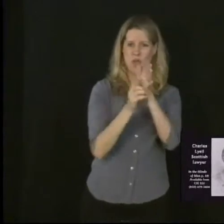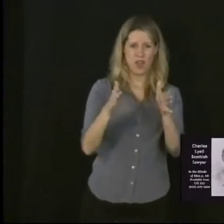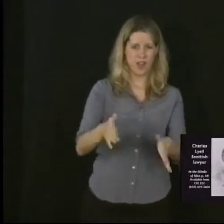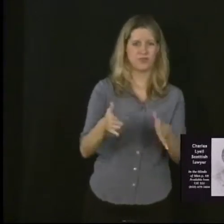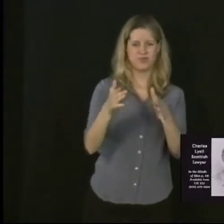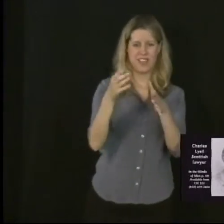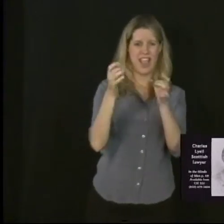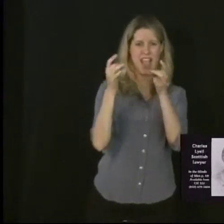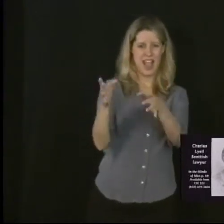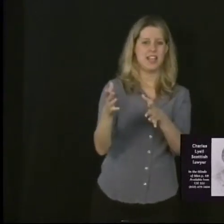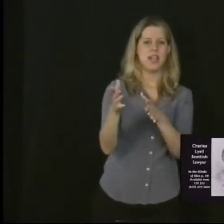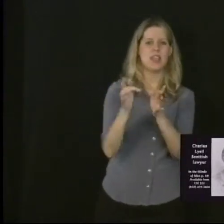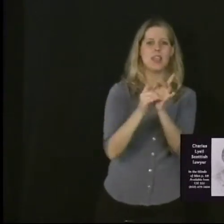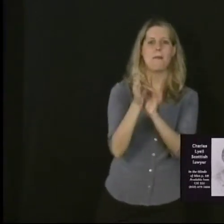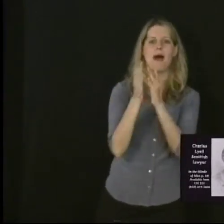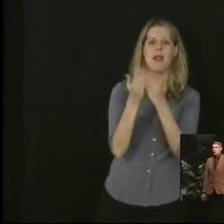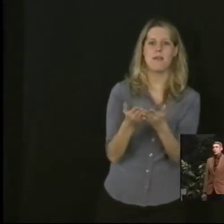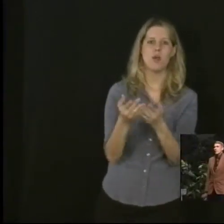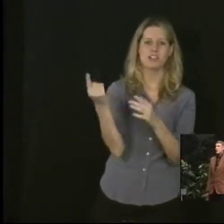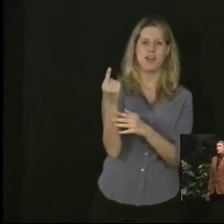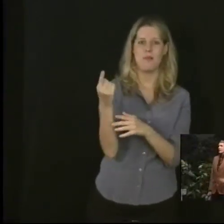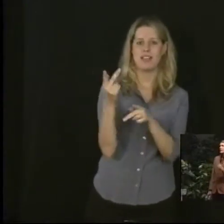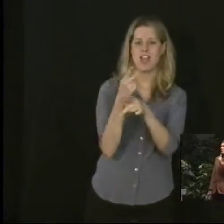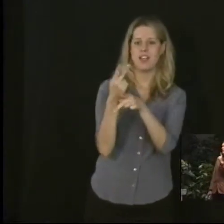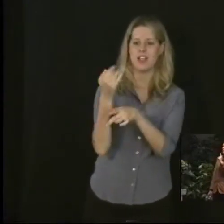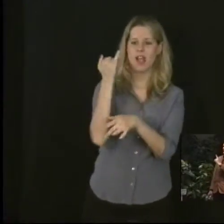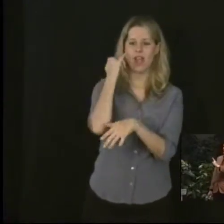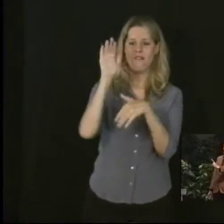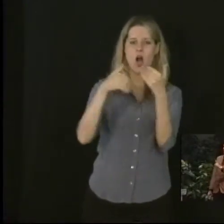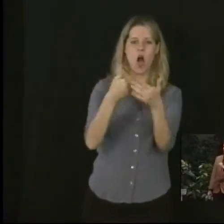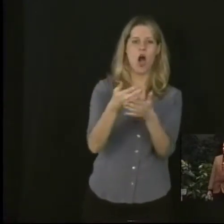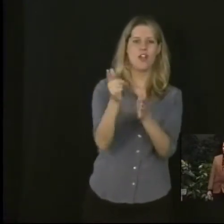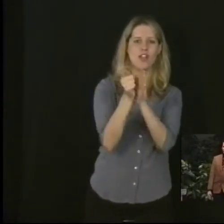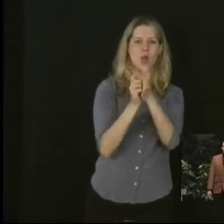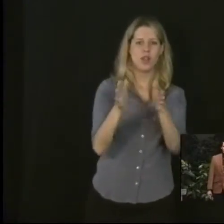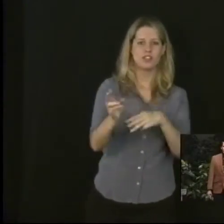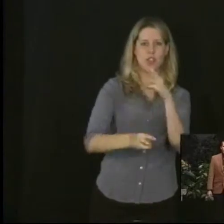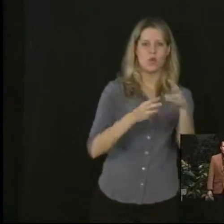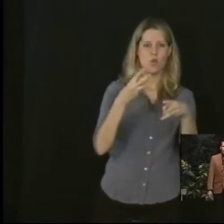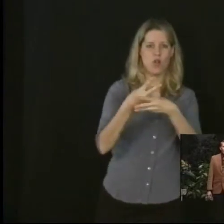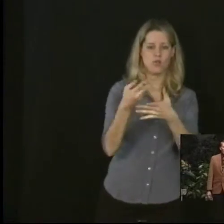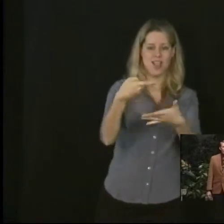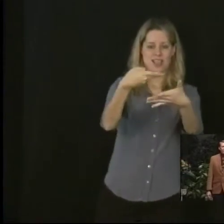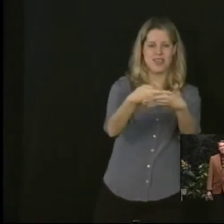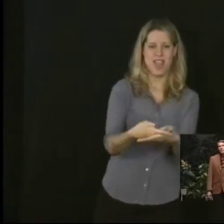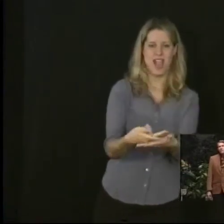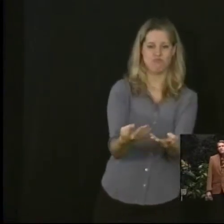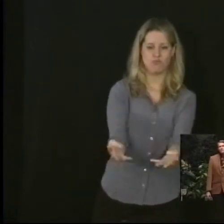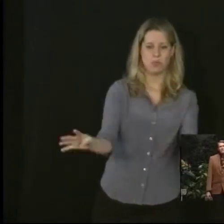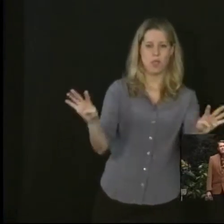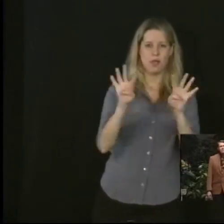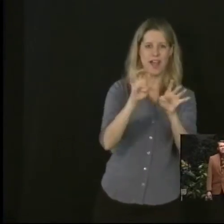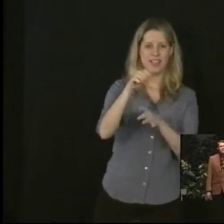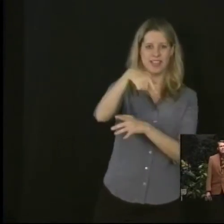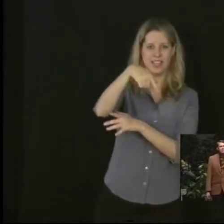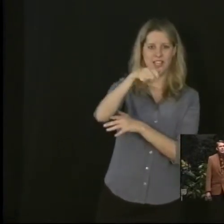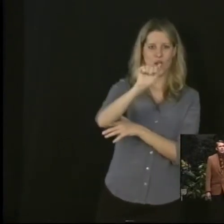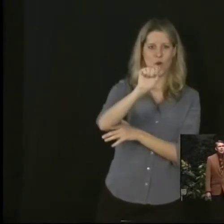Somebody calculated one time that if all the lawyers in the world were laid end to end around the equator, we would all be better off.